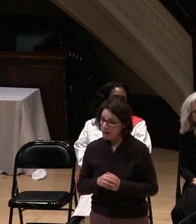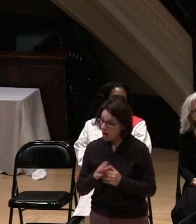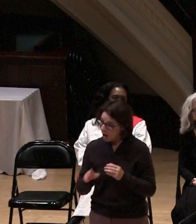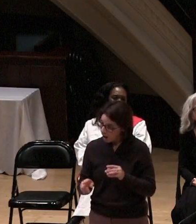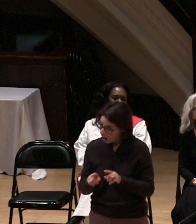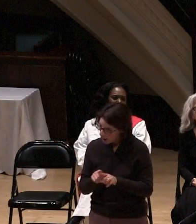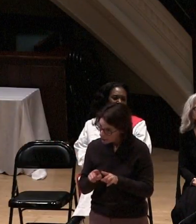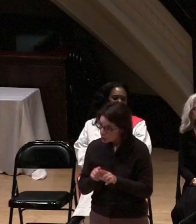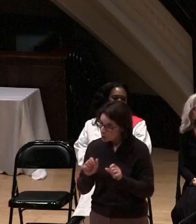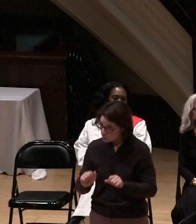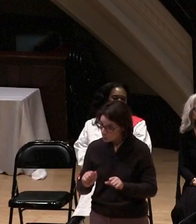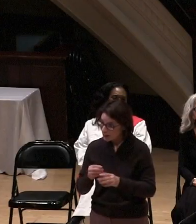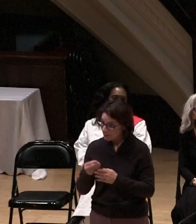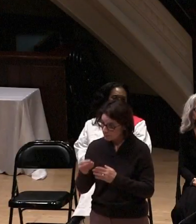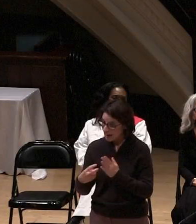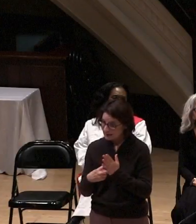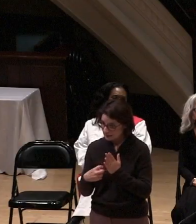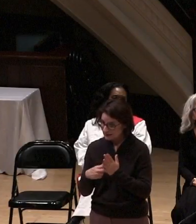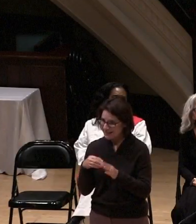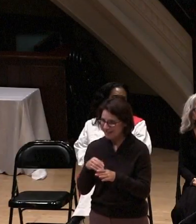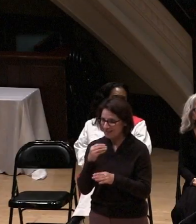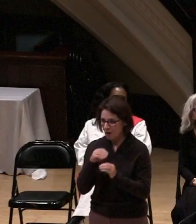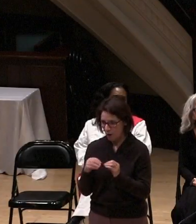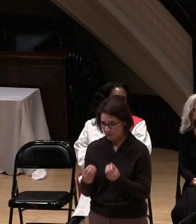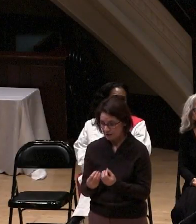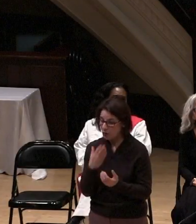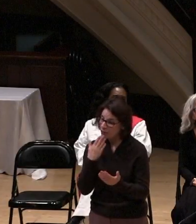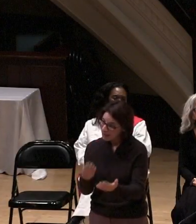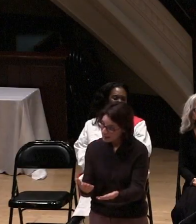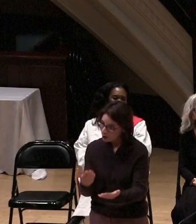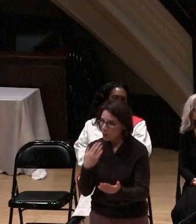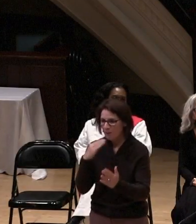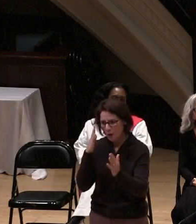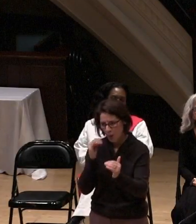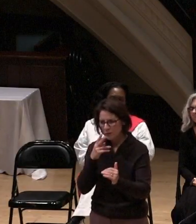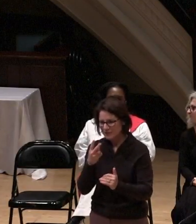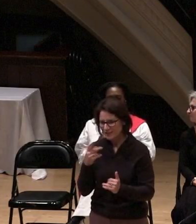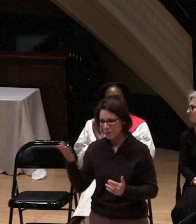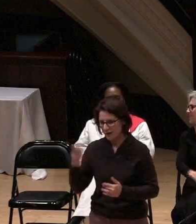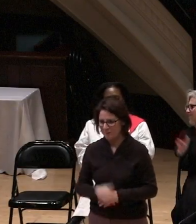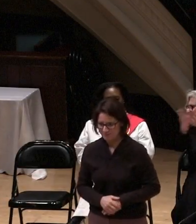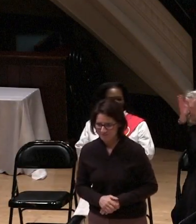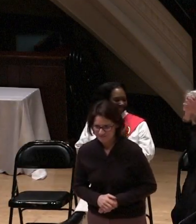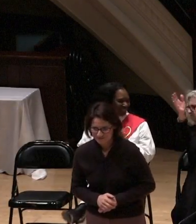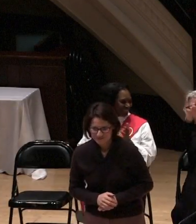may buy tickets at the office. So thank you and hope to see you all there.